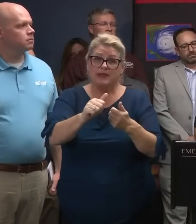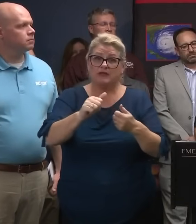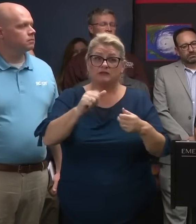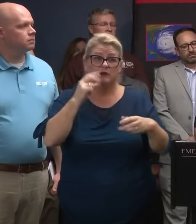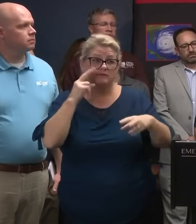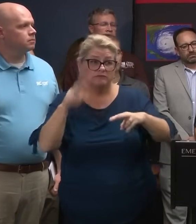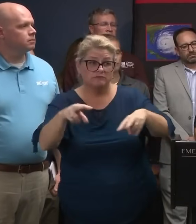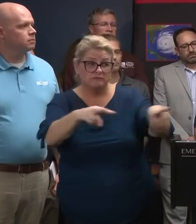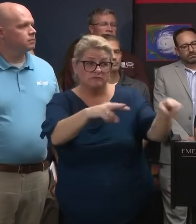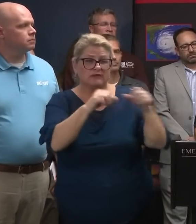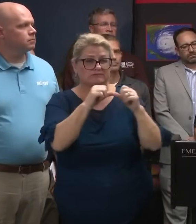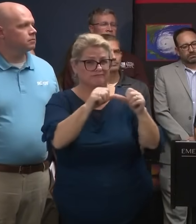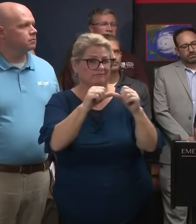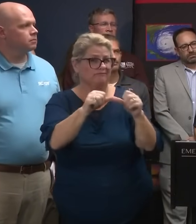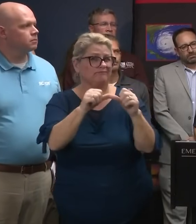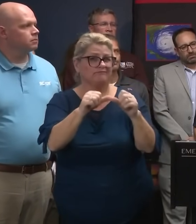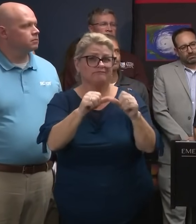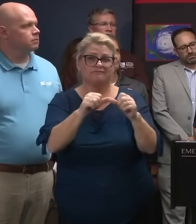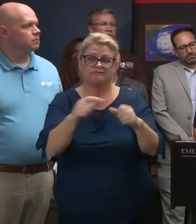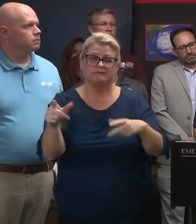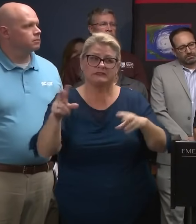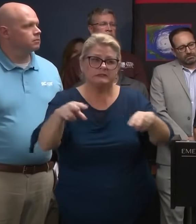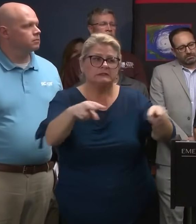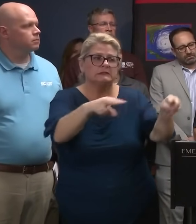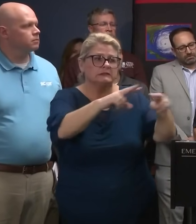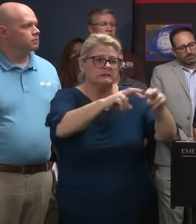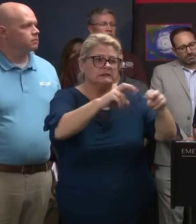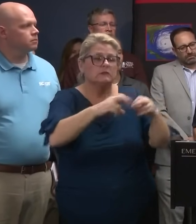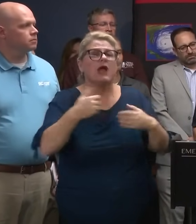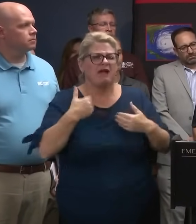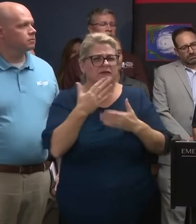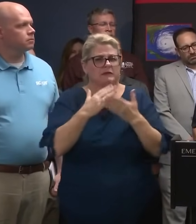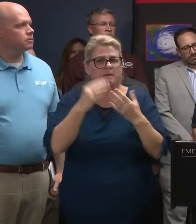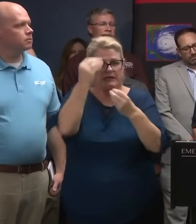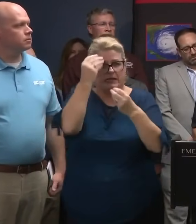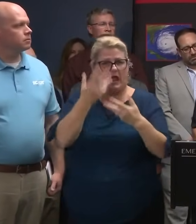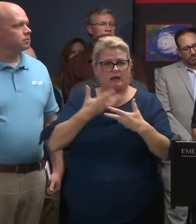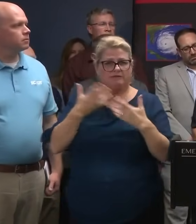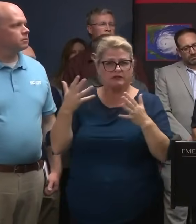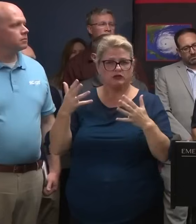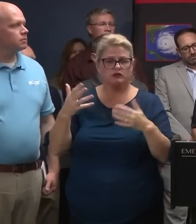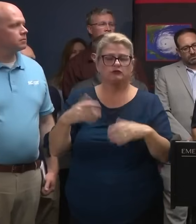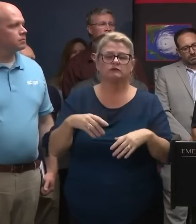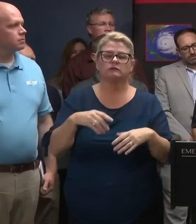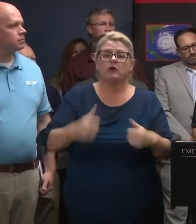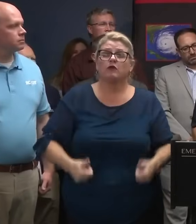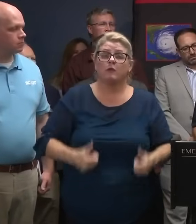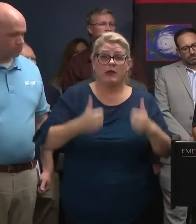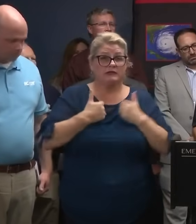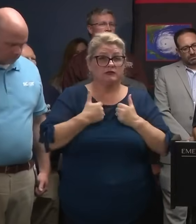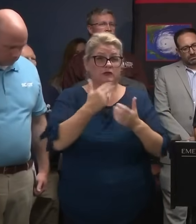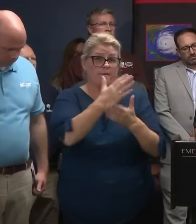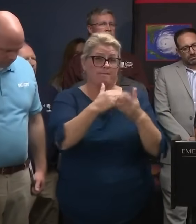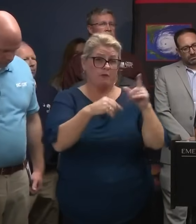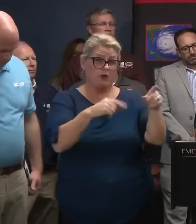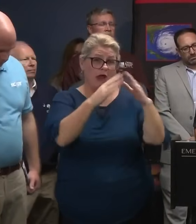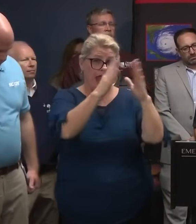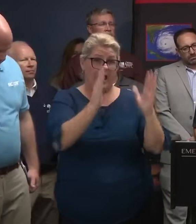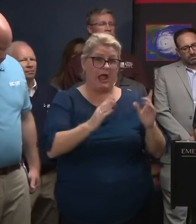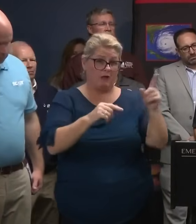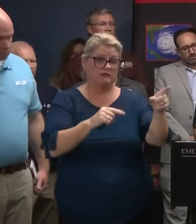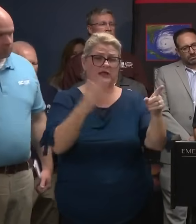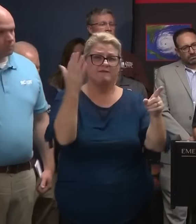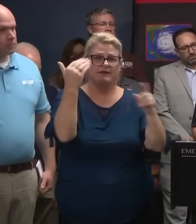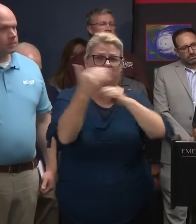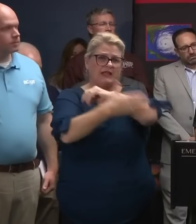in the affected counties, but we do have some preliminary data. On the residential side, we've got 15 counties